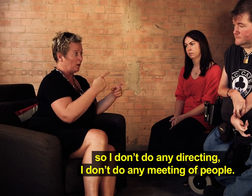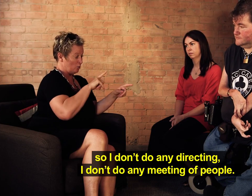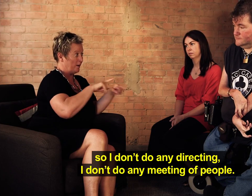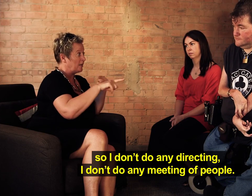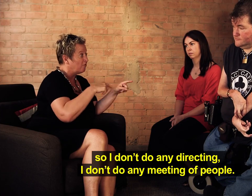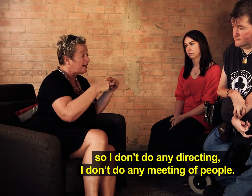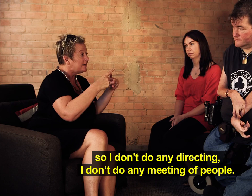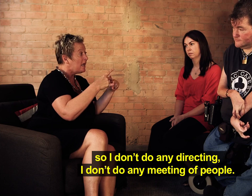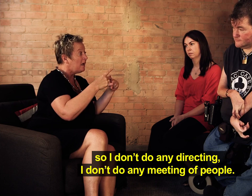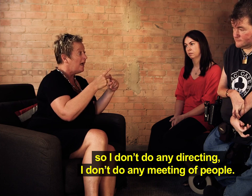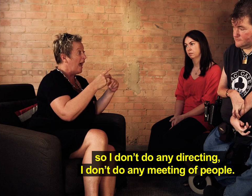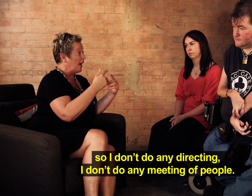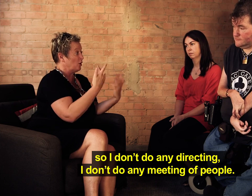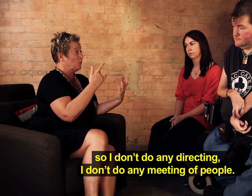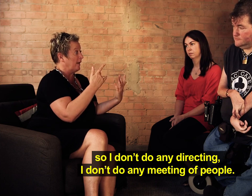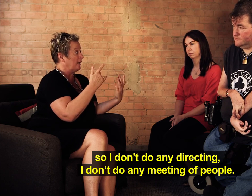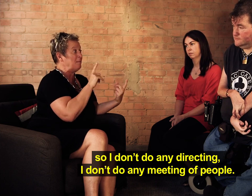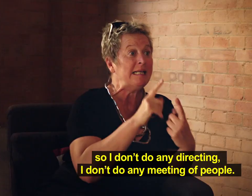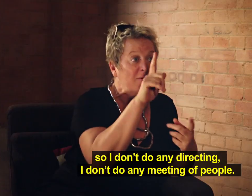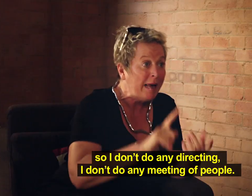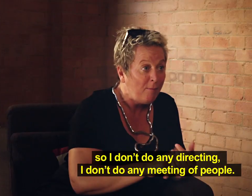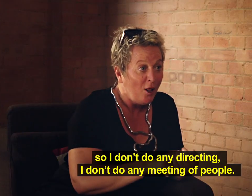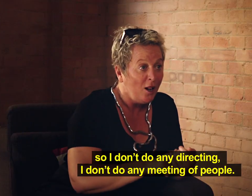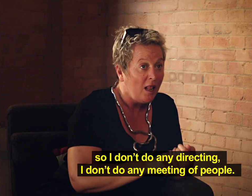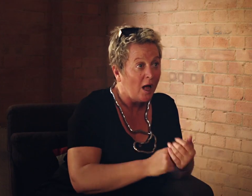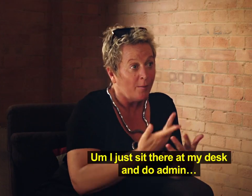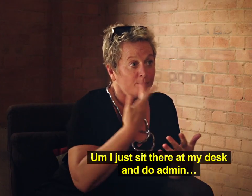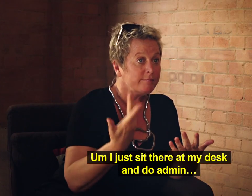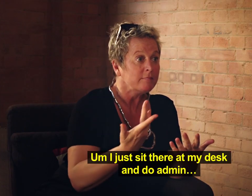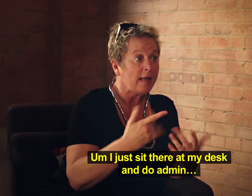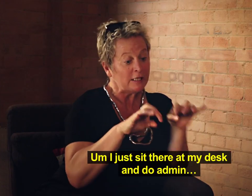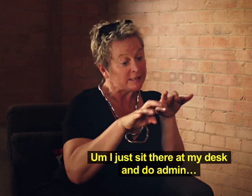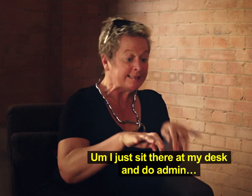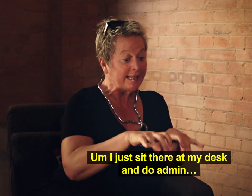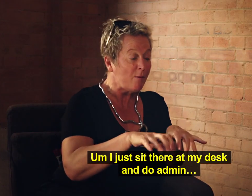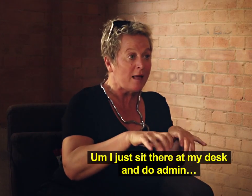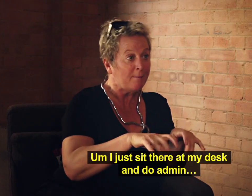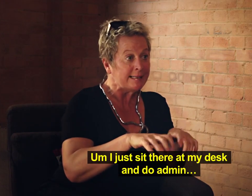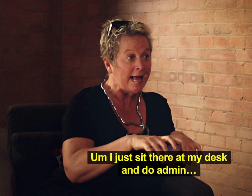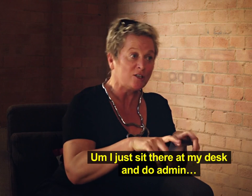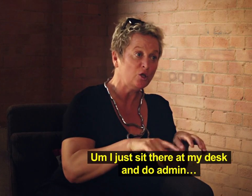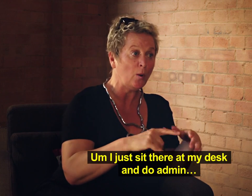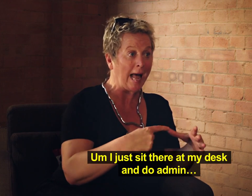don't do any directing, I don't do any meeting of people. I just sit there at my desk and do